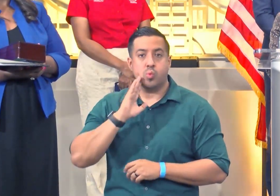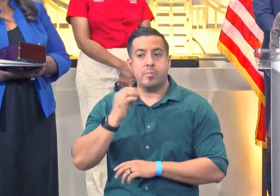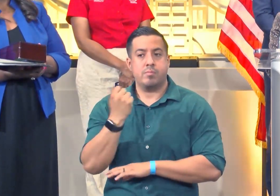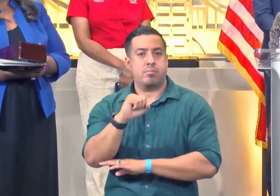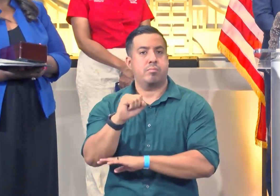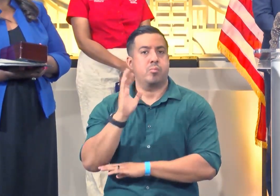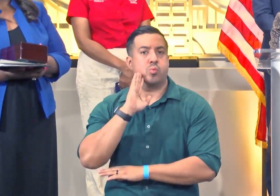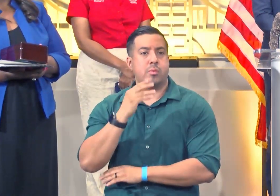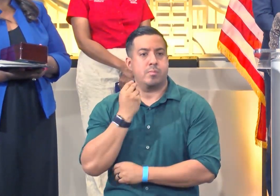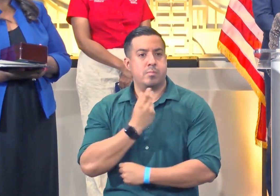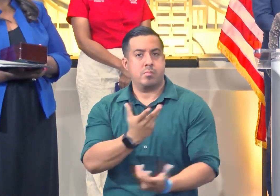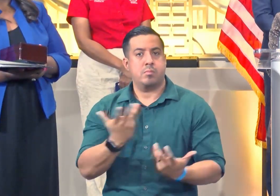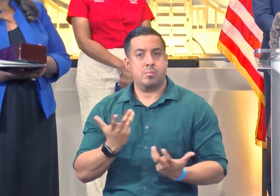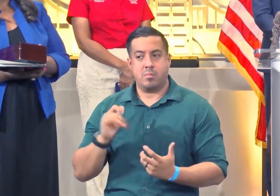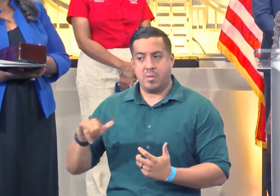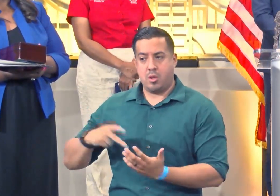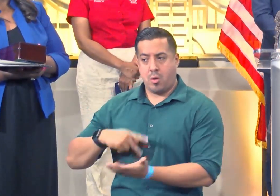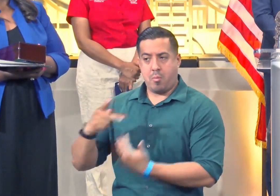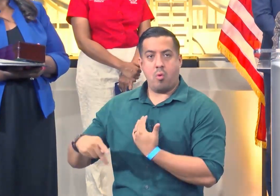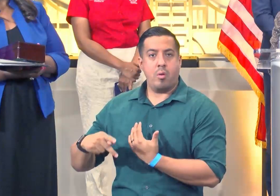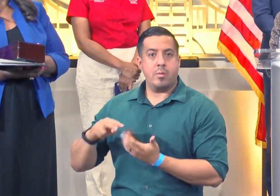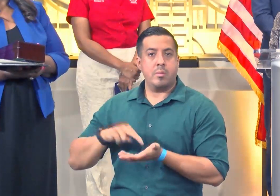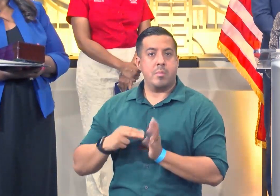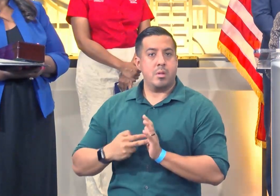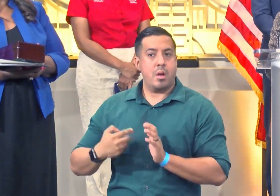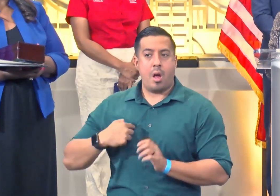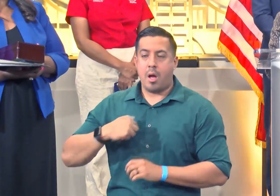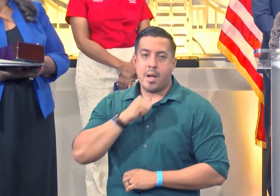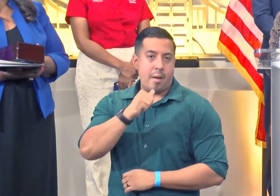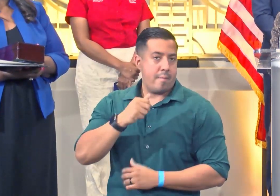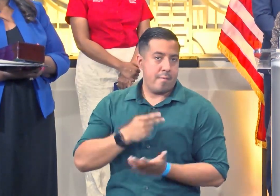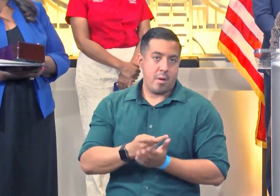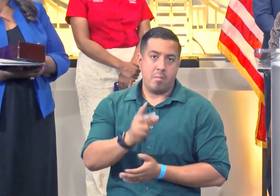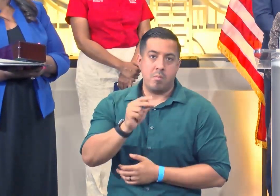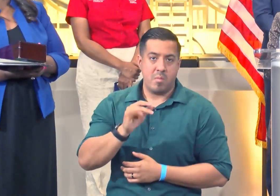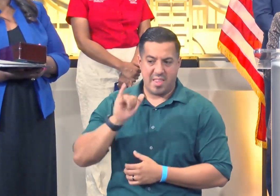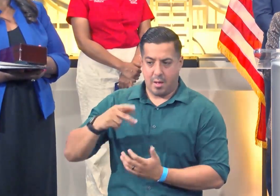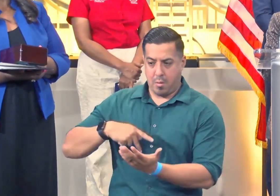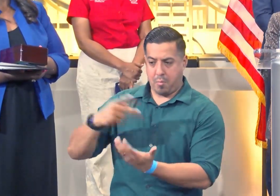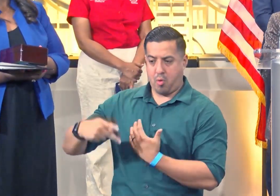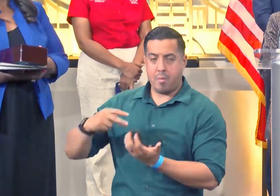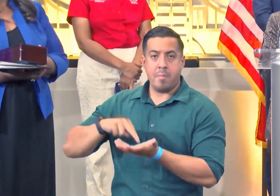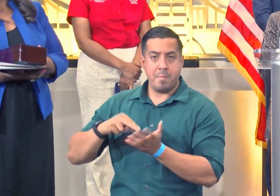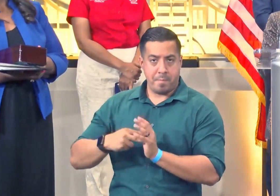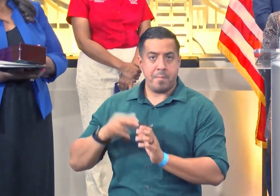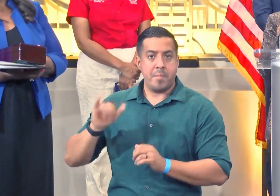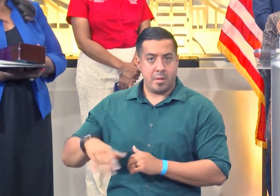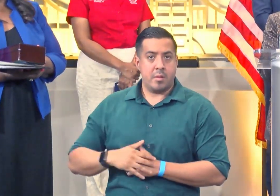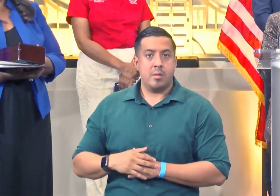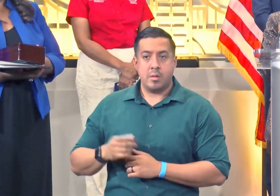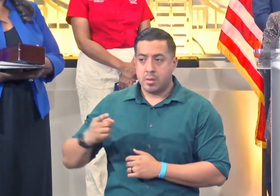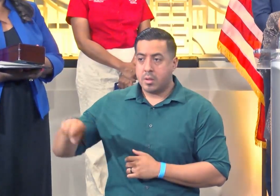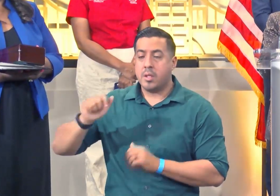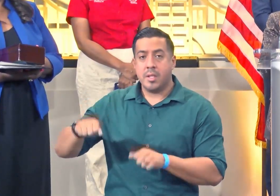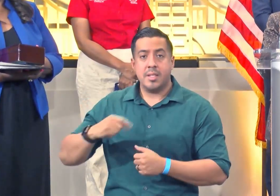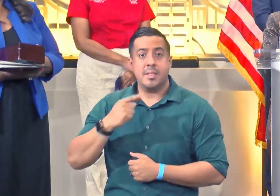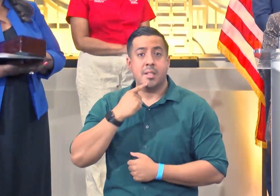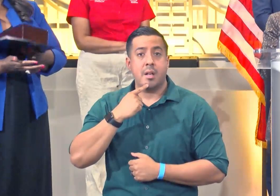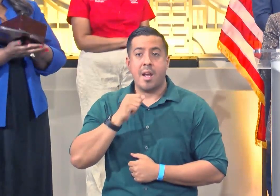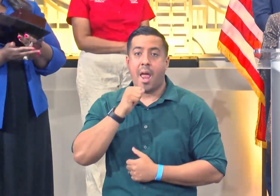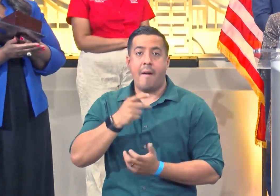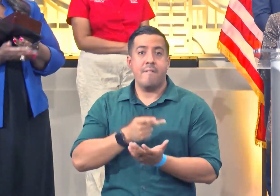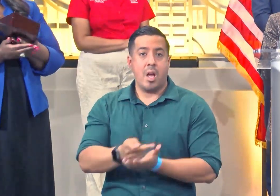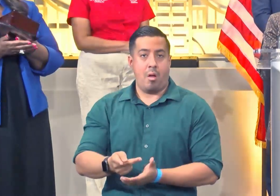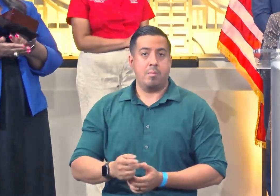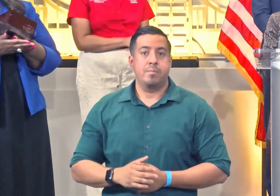say, this program means I will not fail. That's what this program is about, that they can say they will not